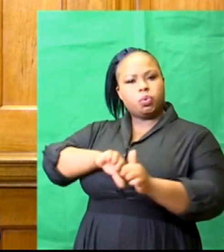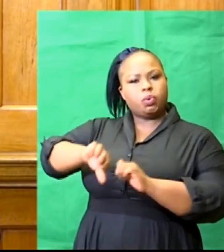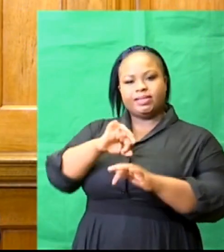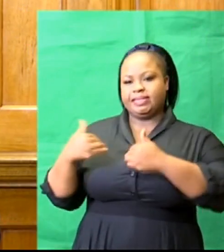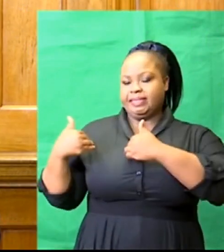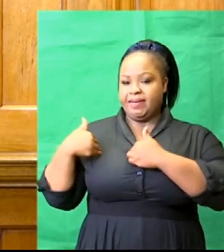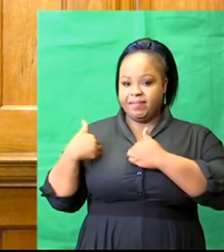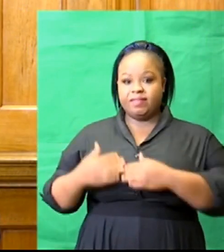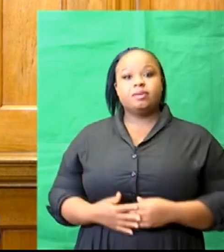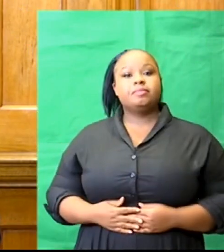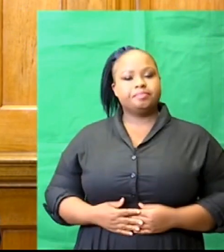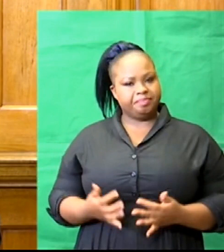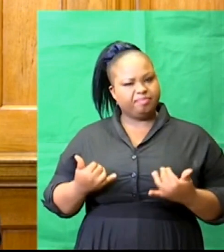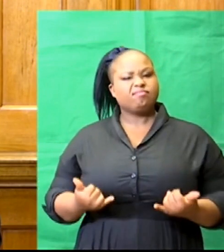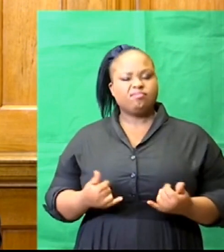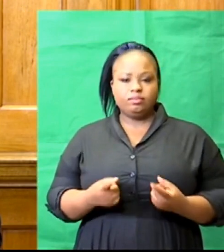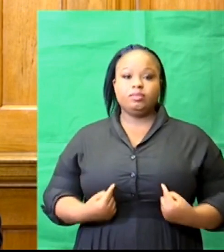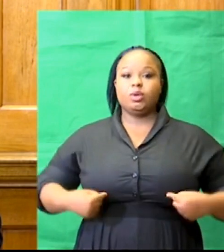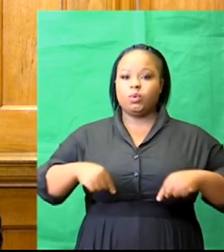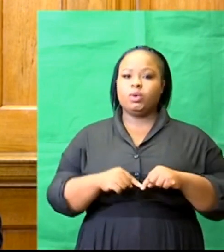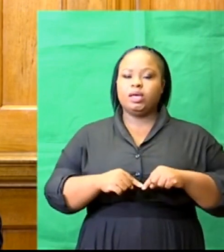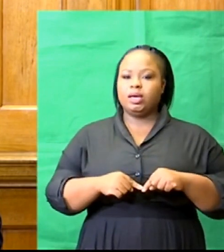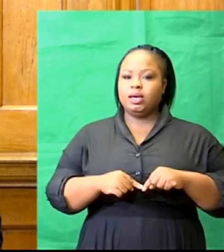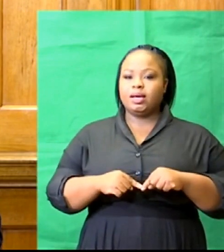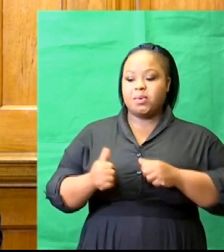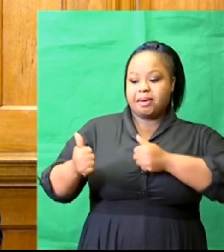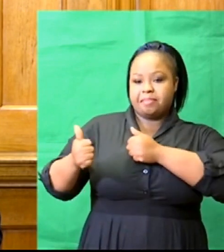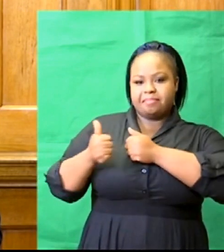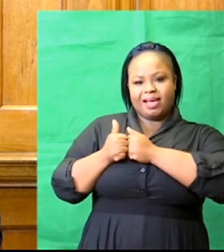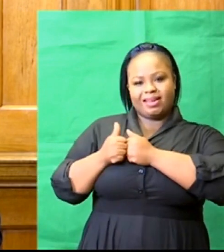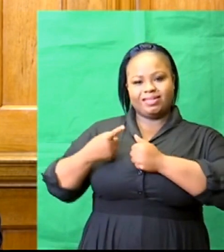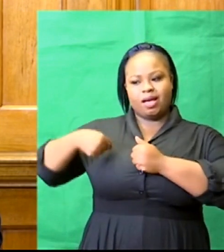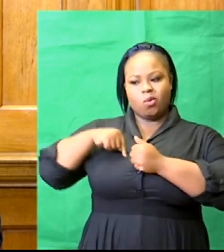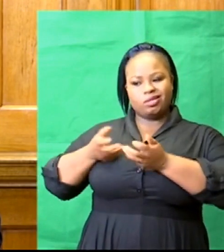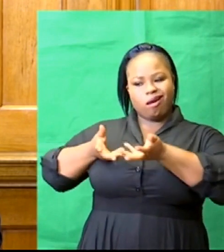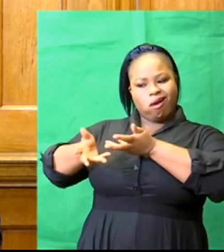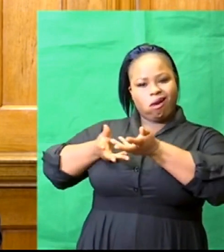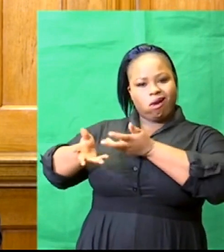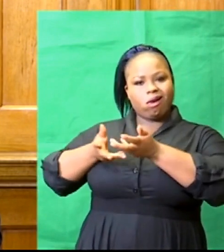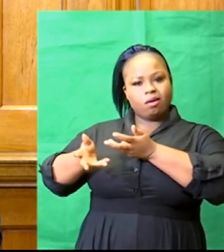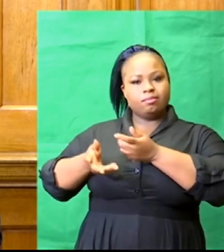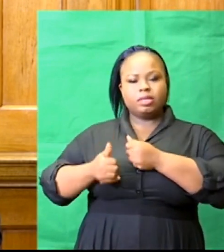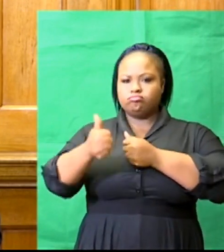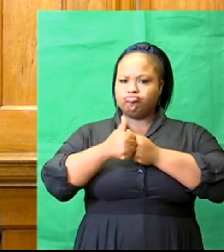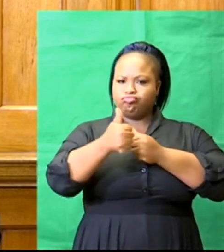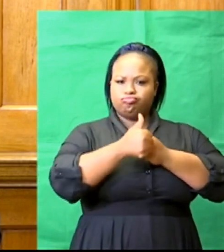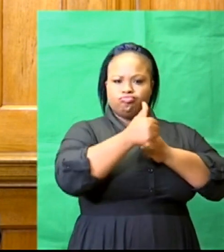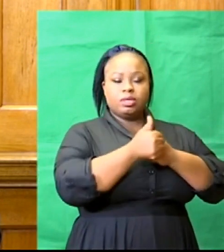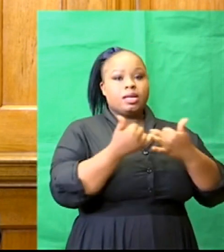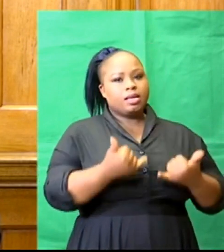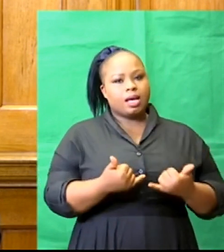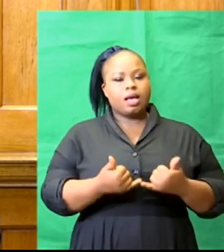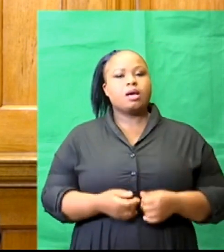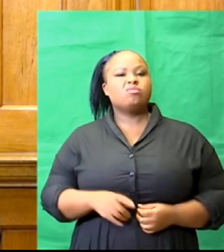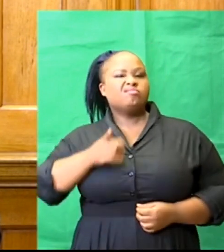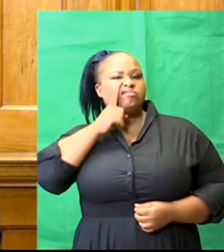we have therefore been undertaking engagements with social partners and other stakeholders on